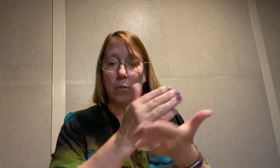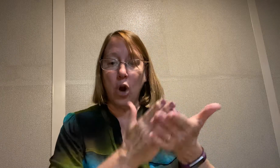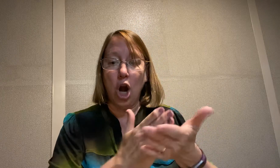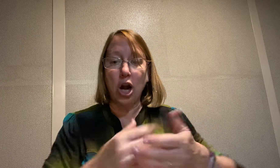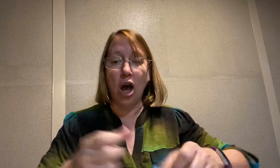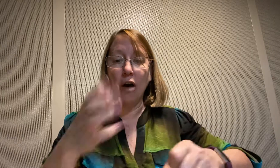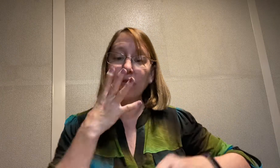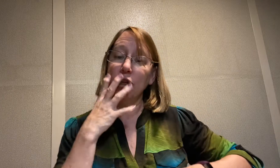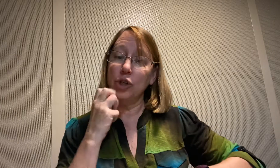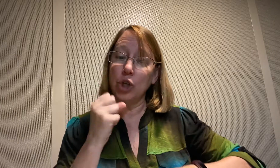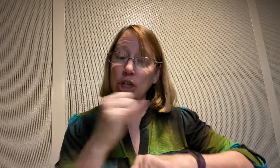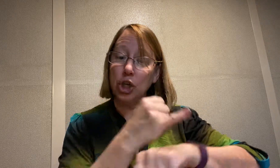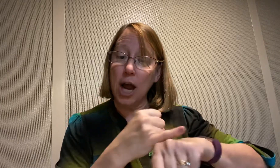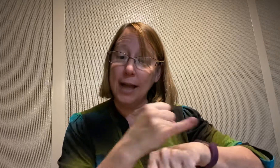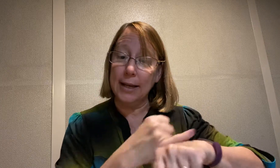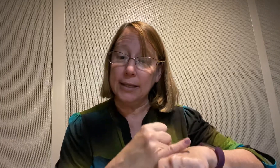part of Treasure Island.